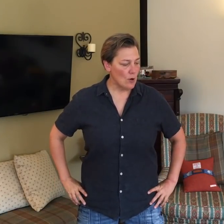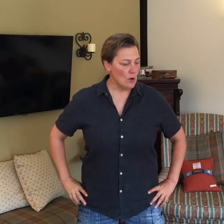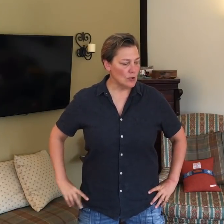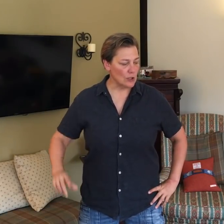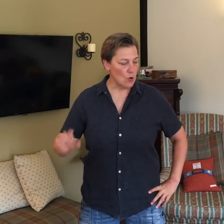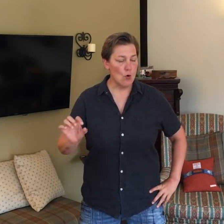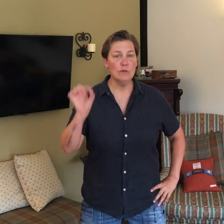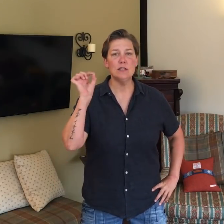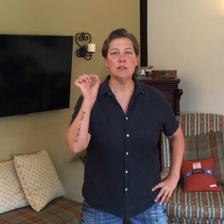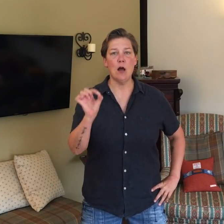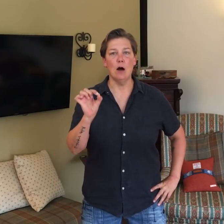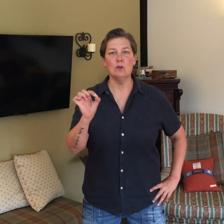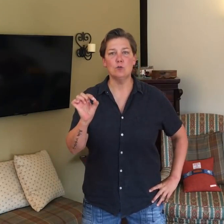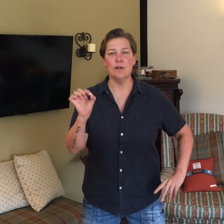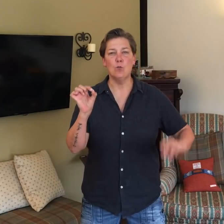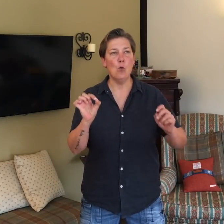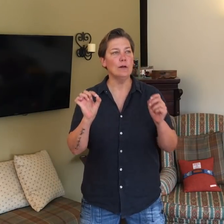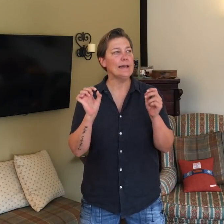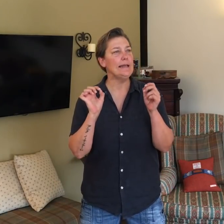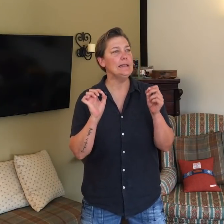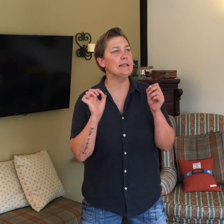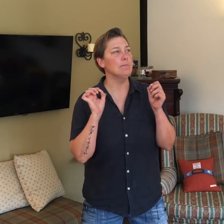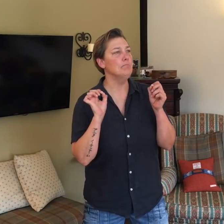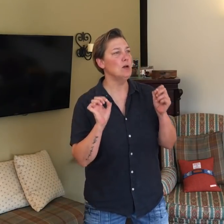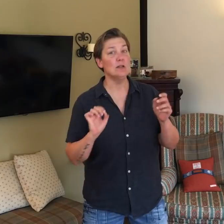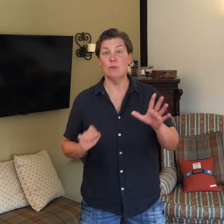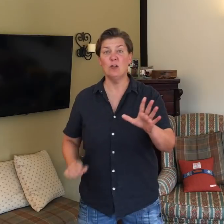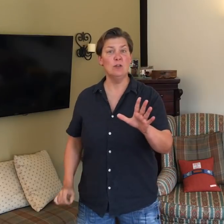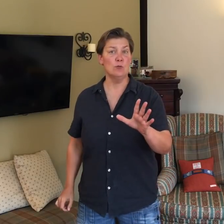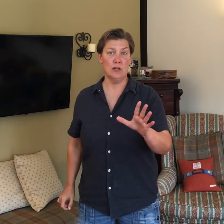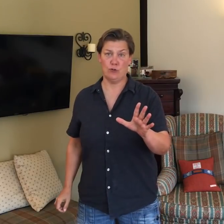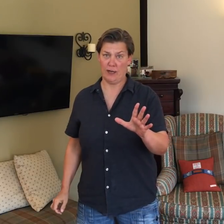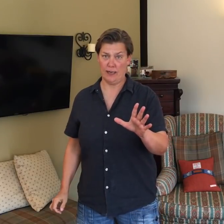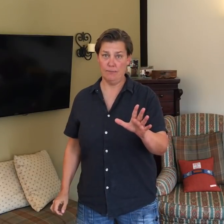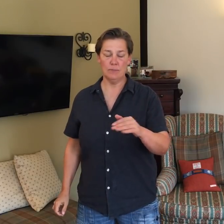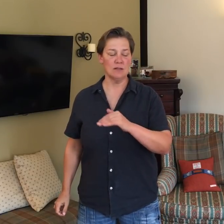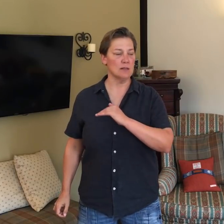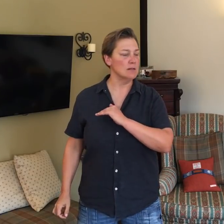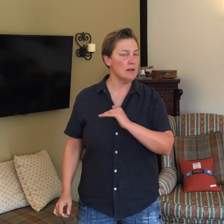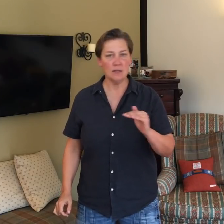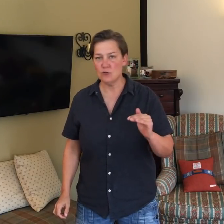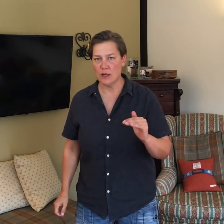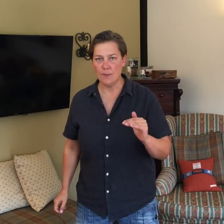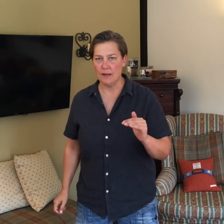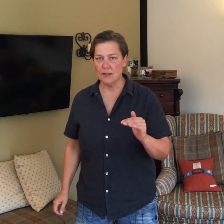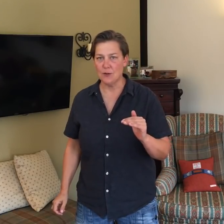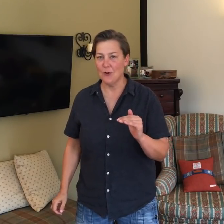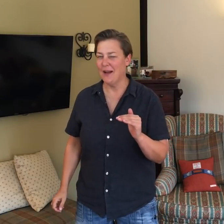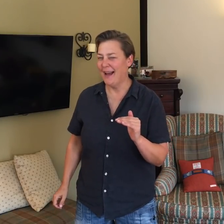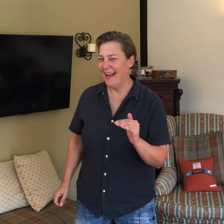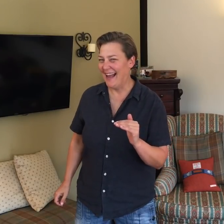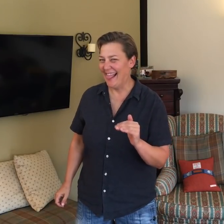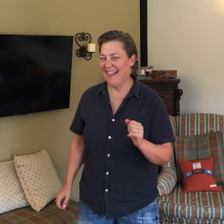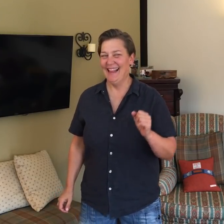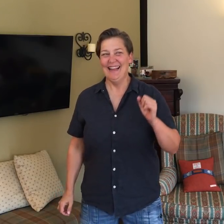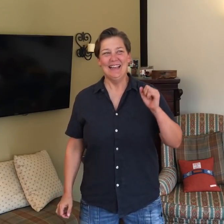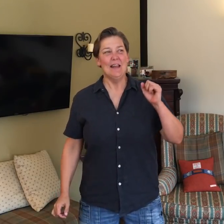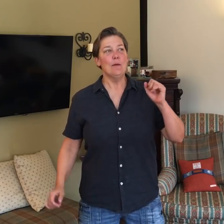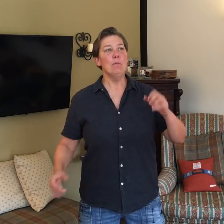because the chorus starts with what is the most, now I'm not going to use the word tricky because there's nothing tricky about this song. The